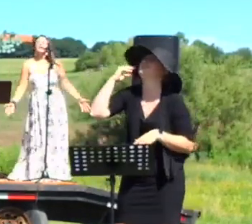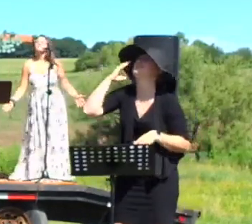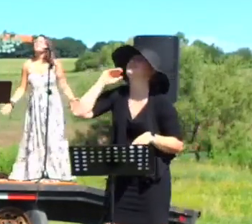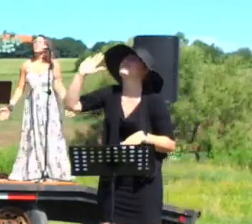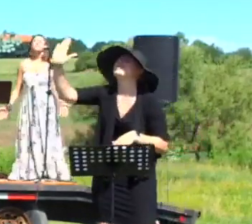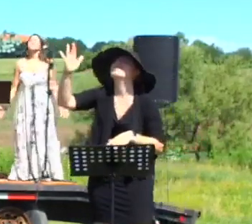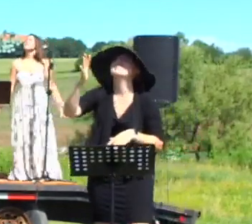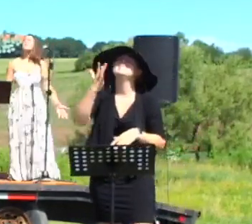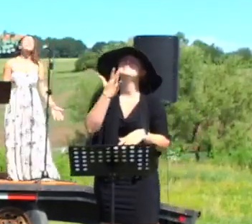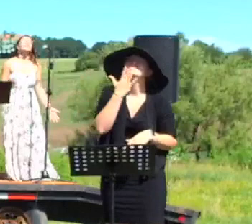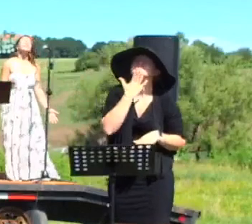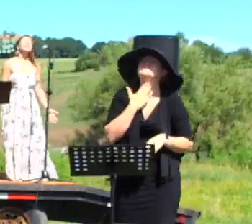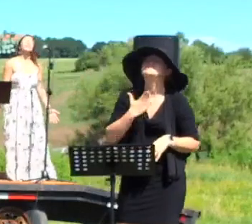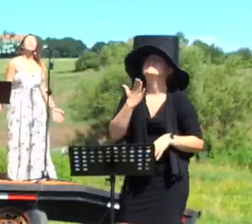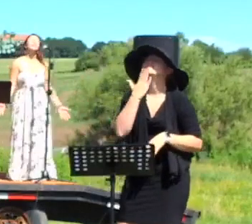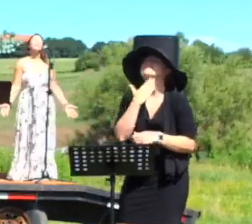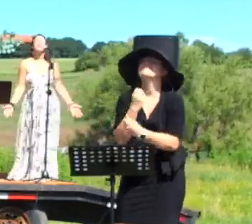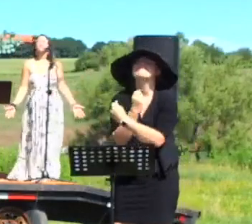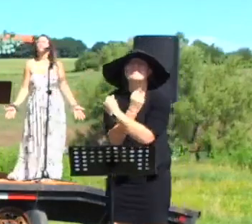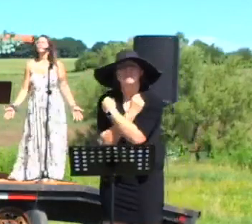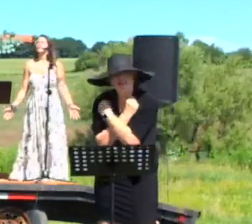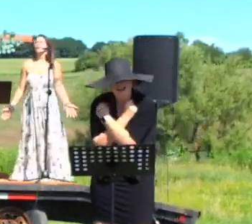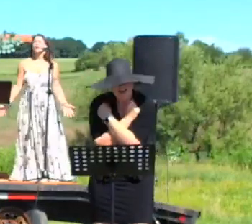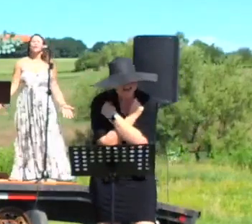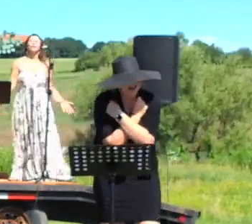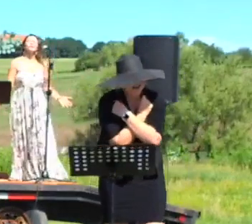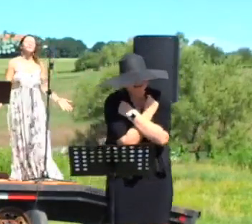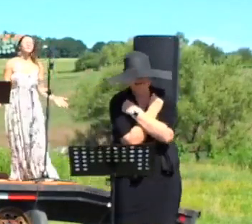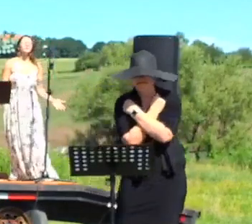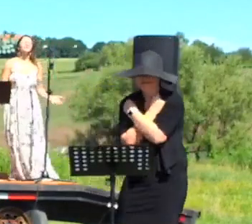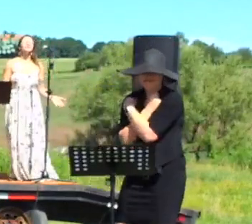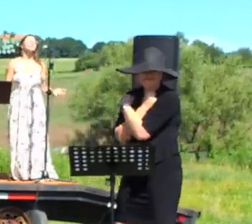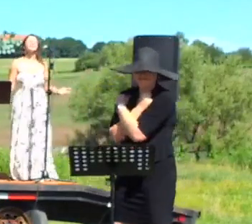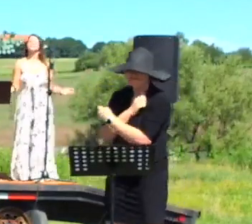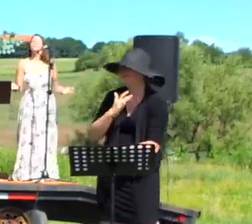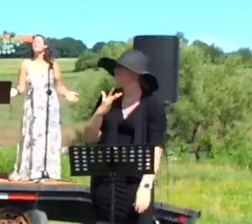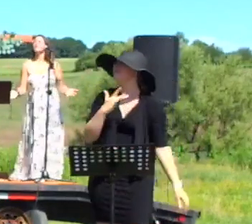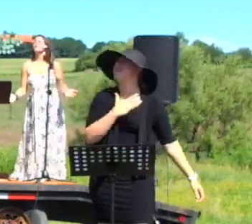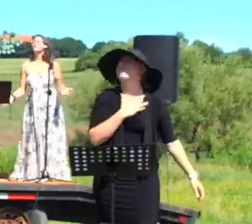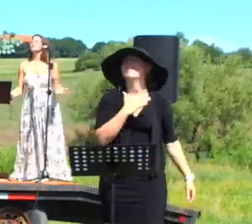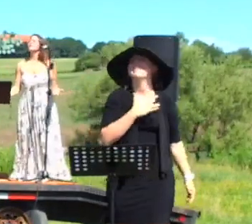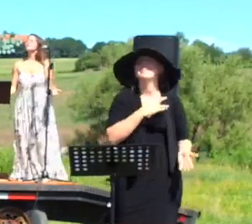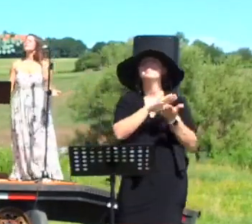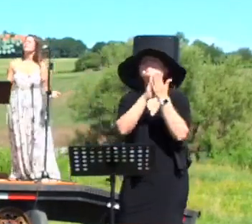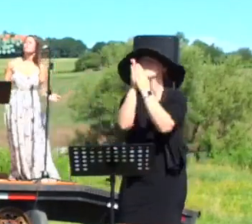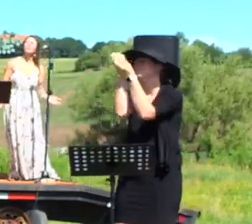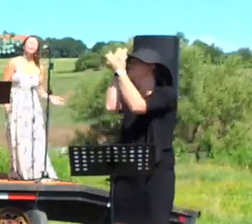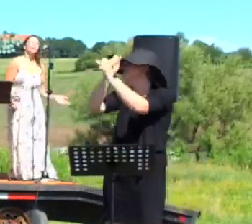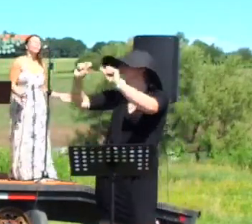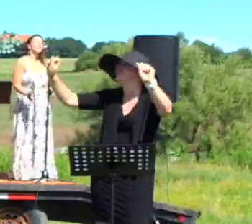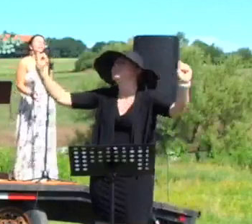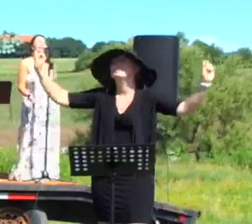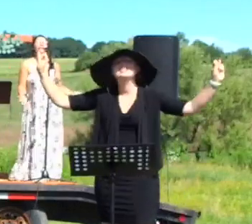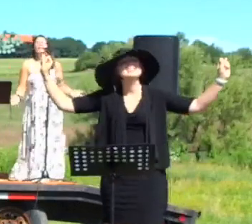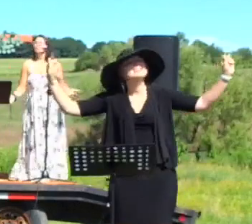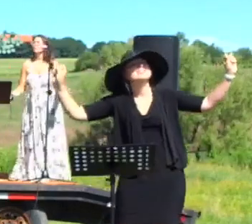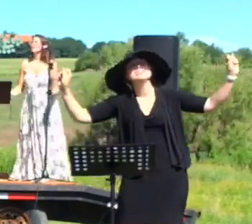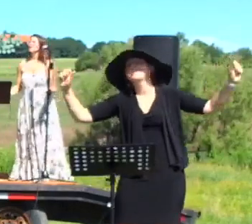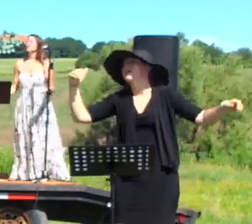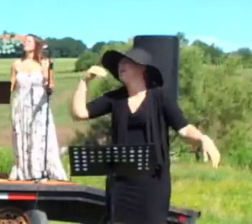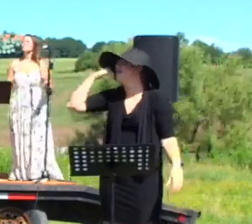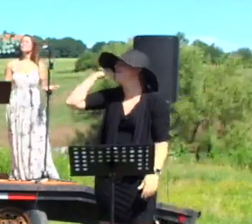Lord. I've tasted and seen of the sweetest of loves, when my